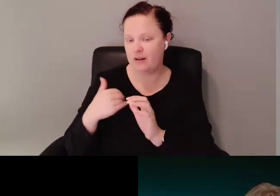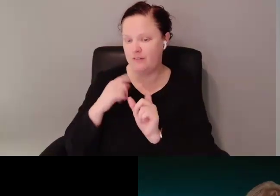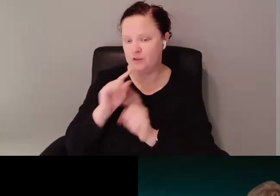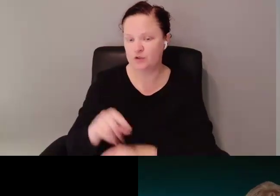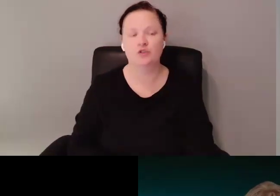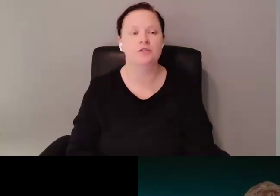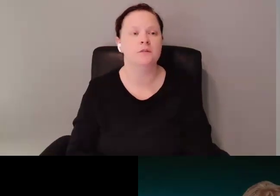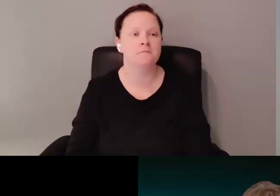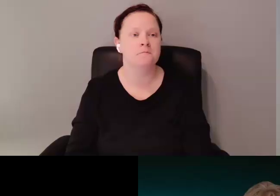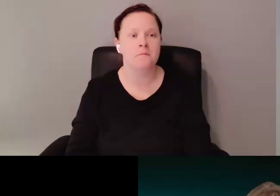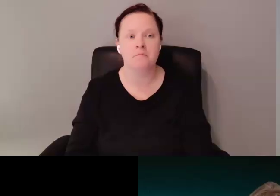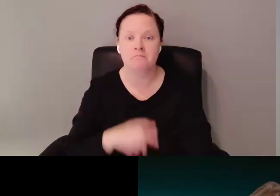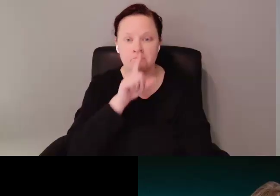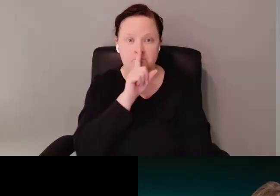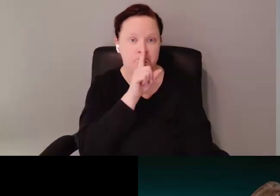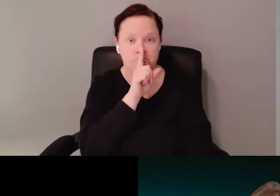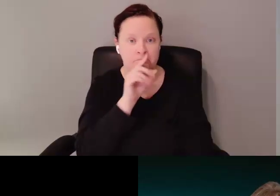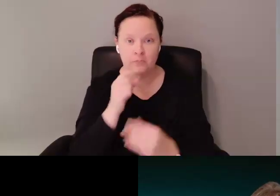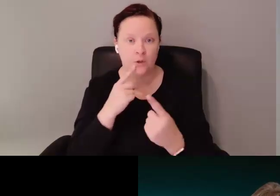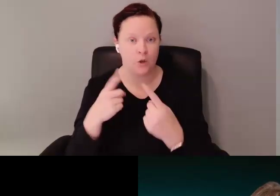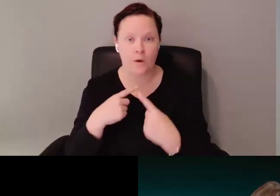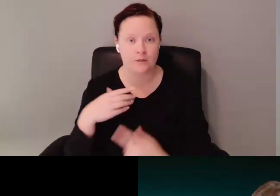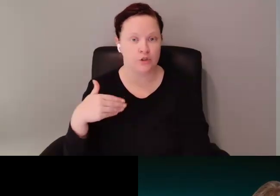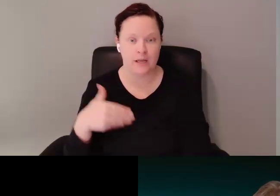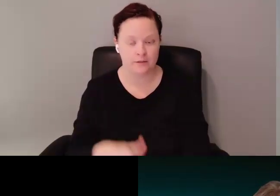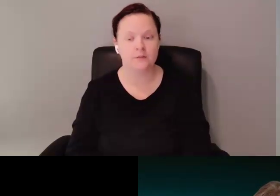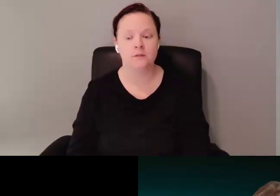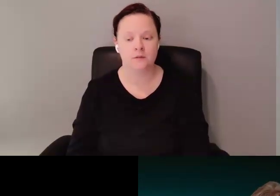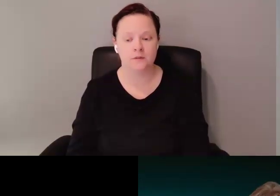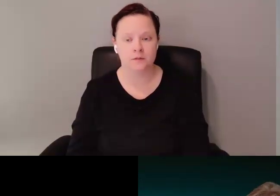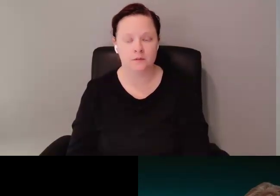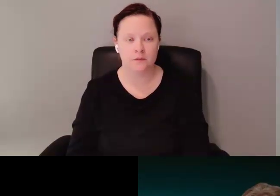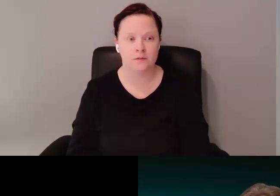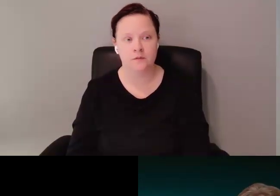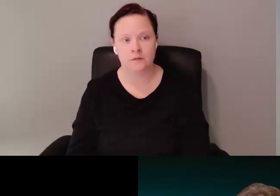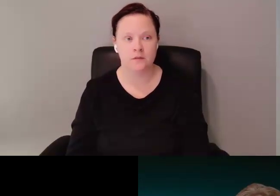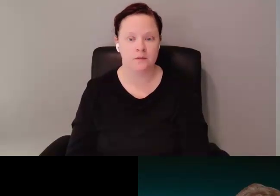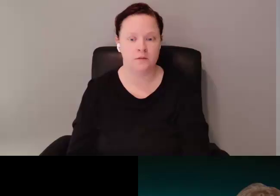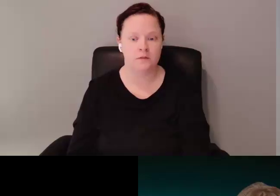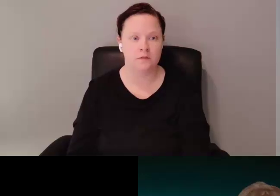Ah, I'm not seeing any answers quite yet to that Okay. question, but